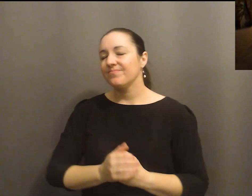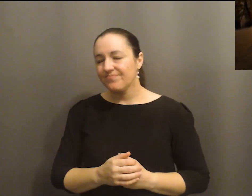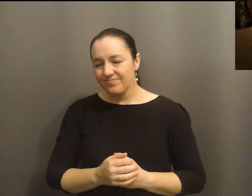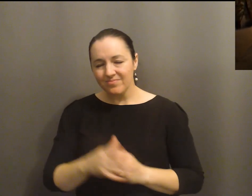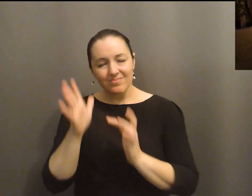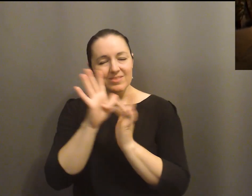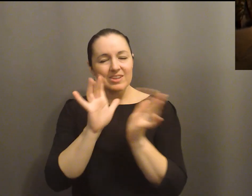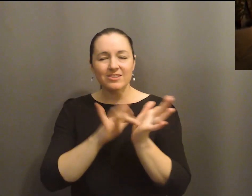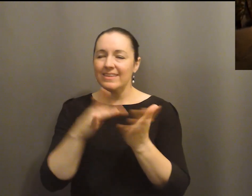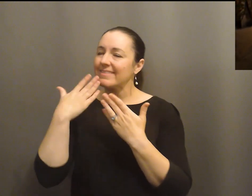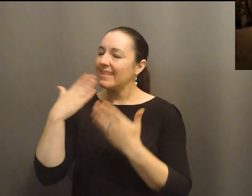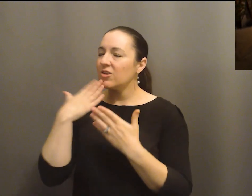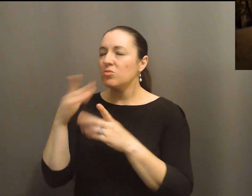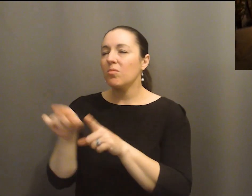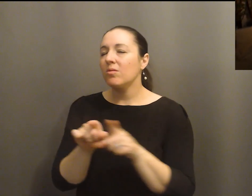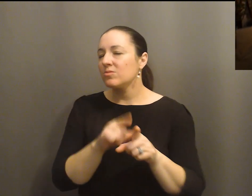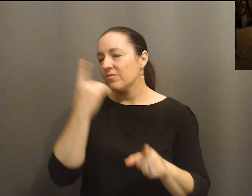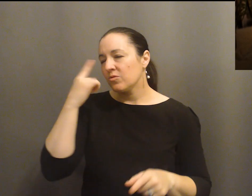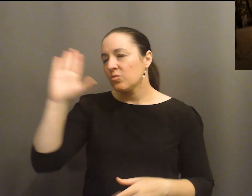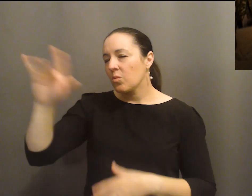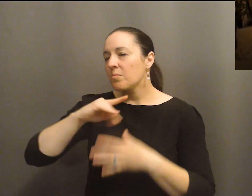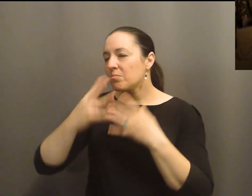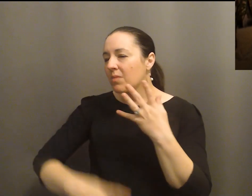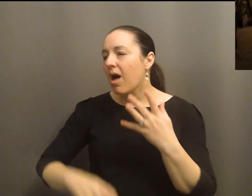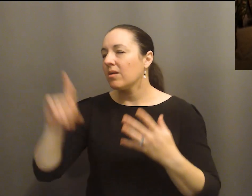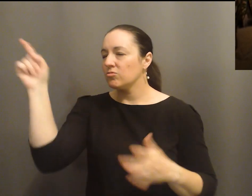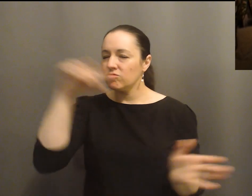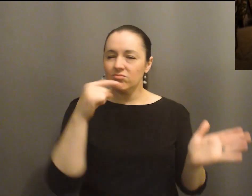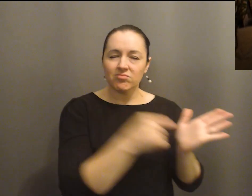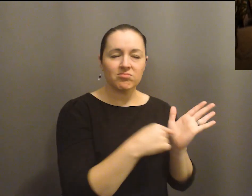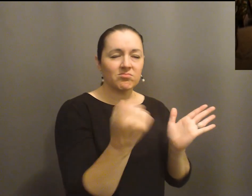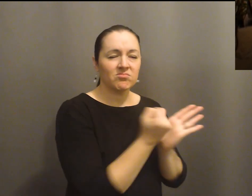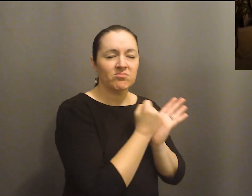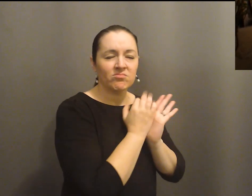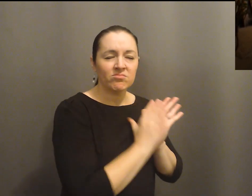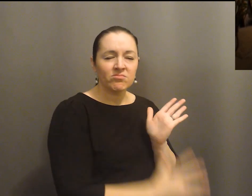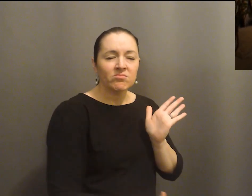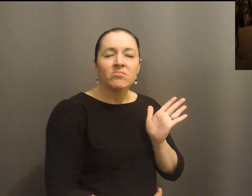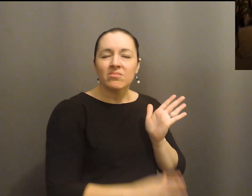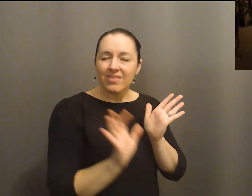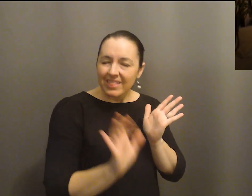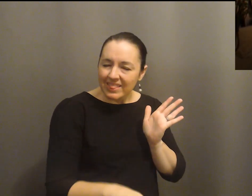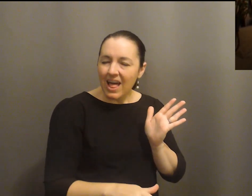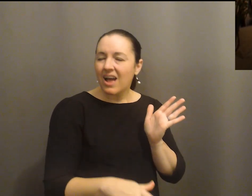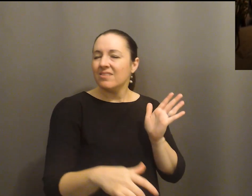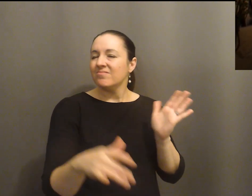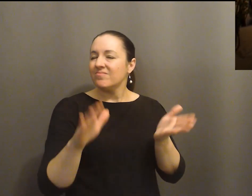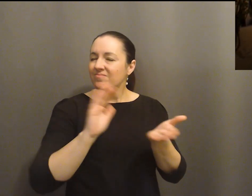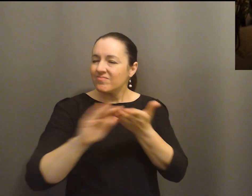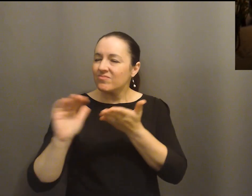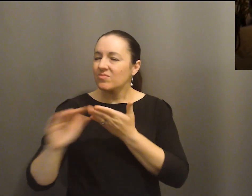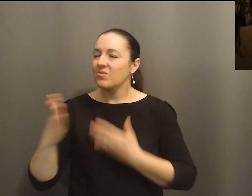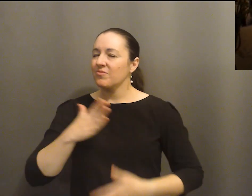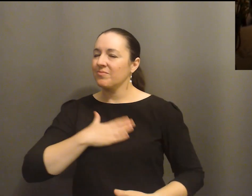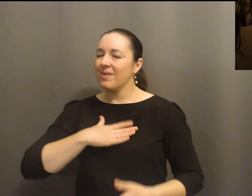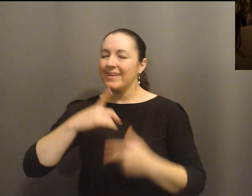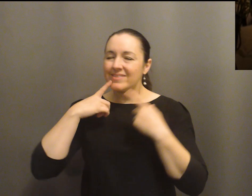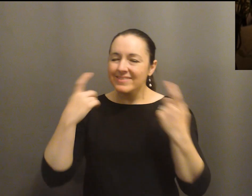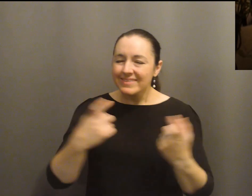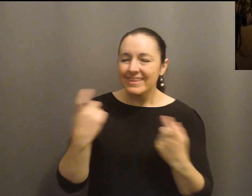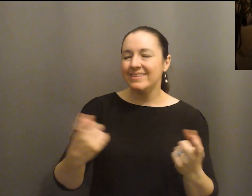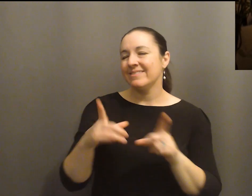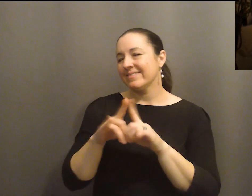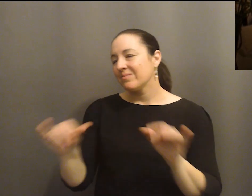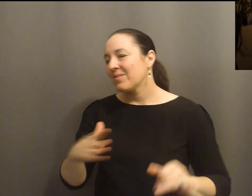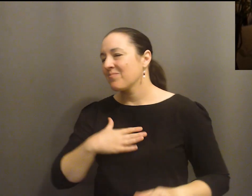And Jesus I thank you For your blood That was poured out On the cross That not only washed away My sin Washed away my